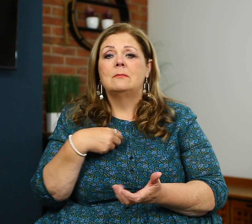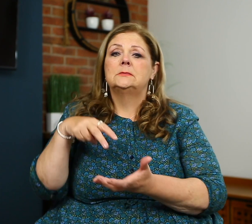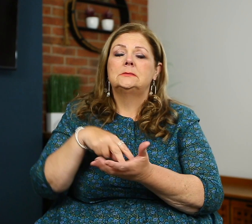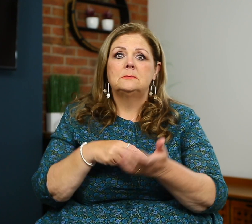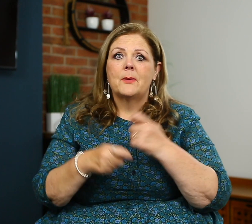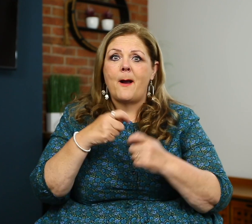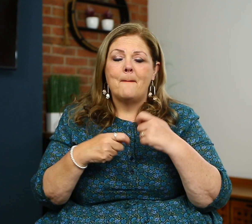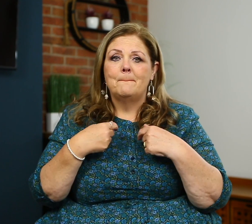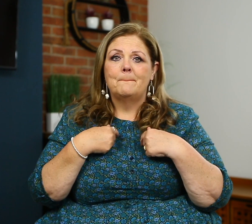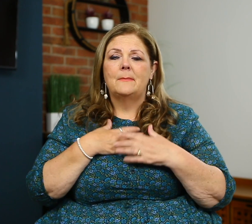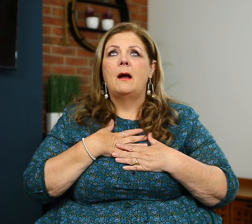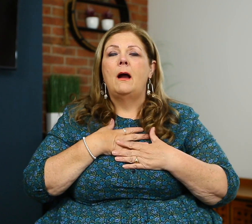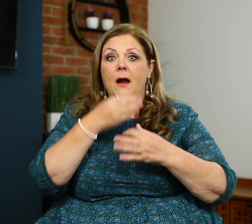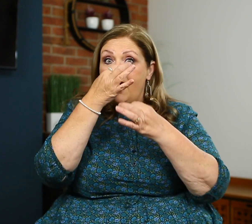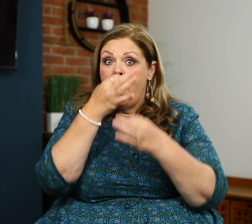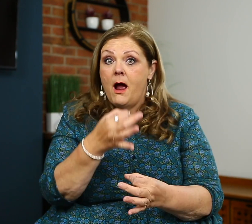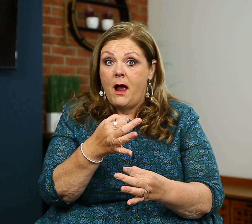but I did do, and from then I